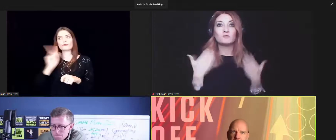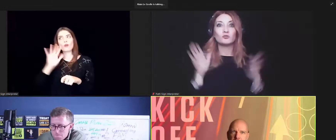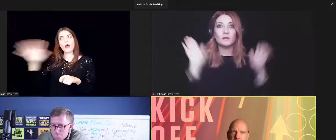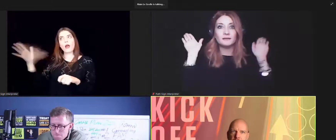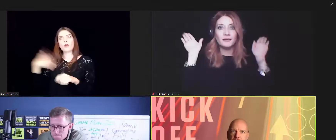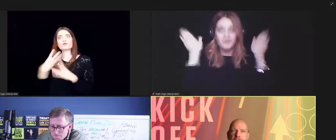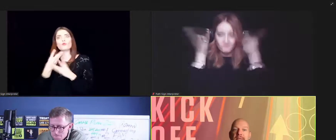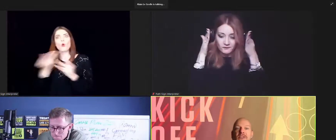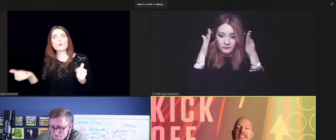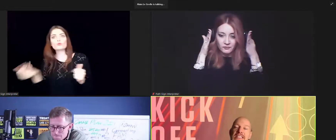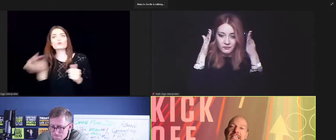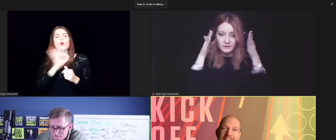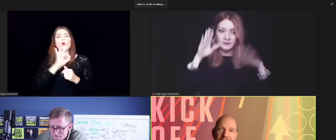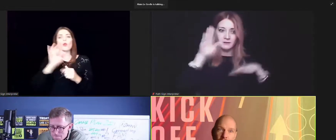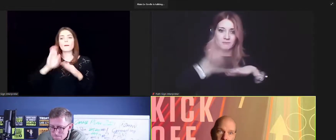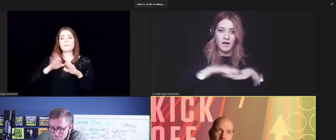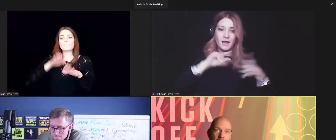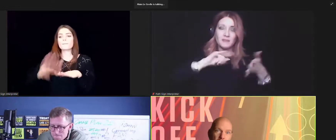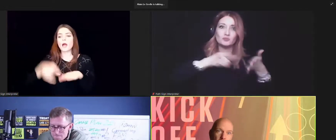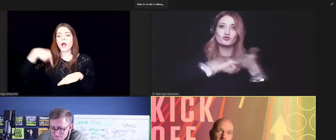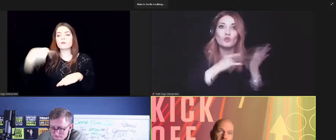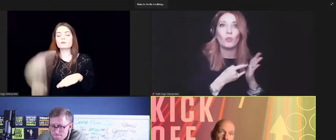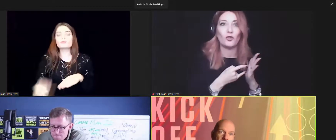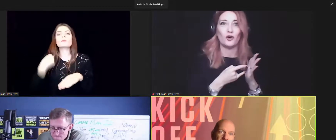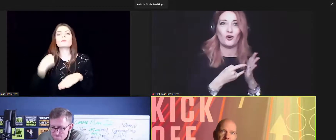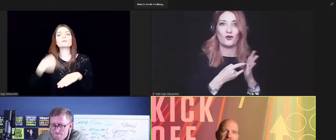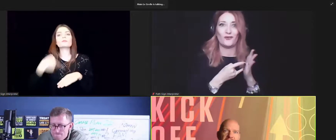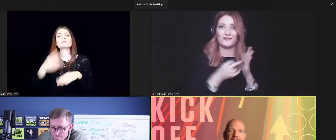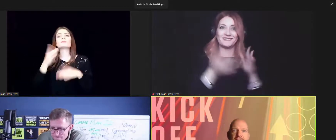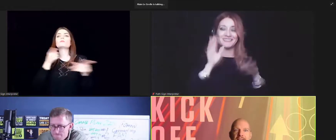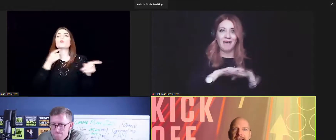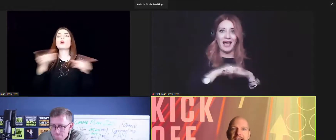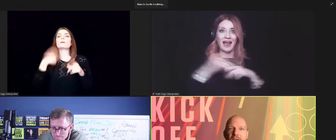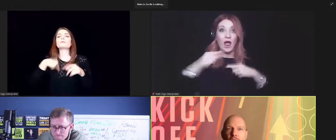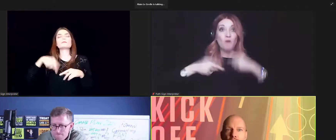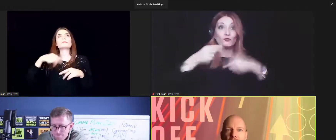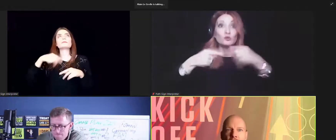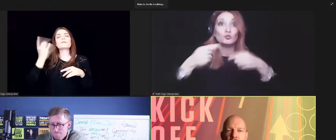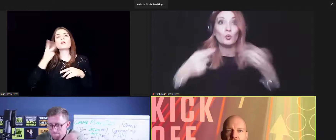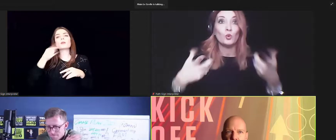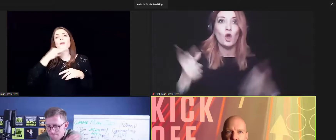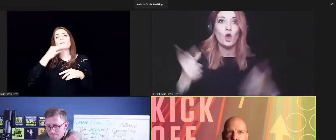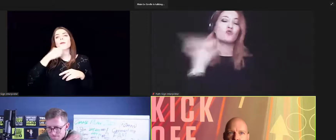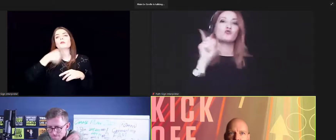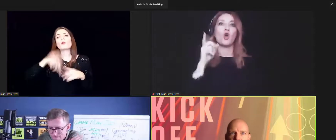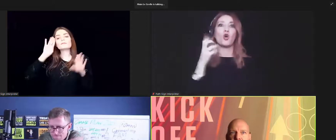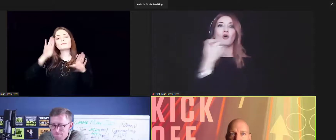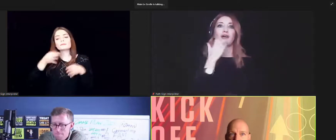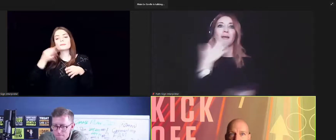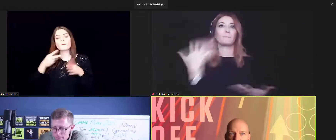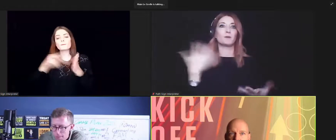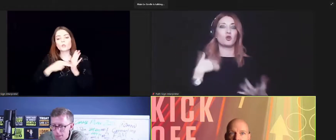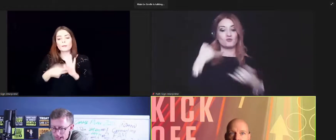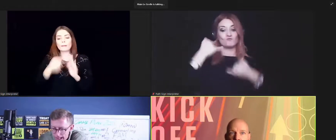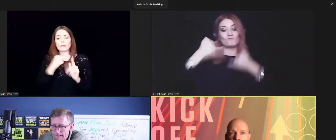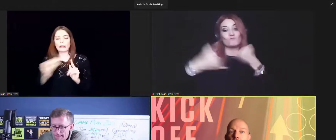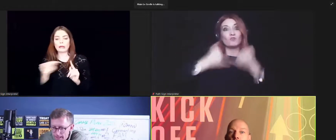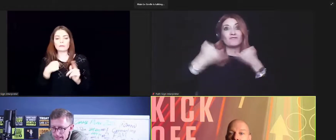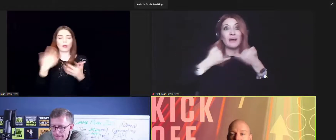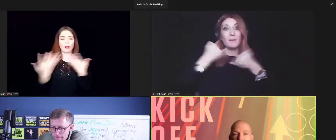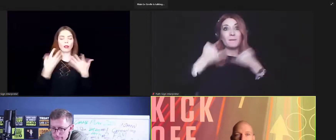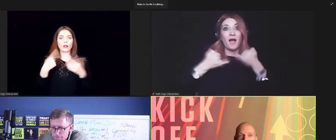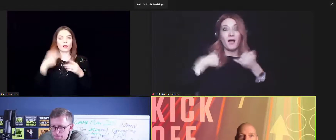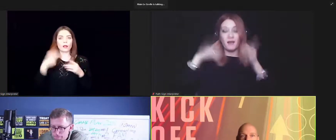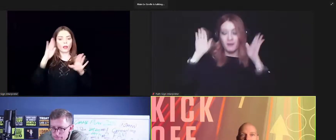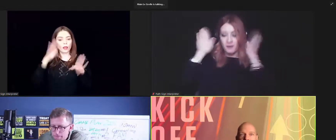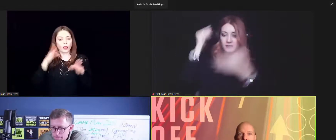problem? Because it's easier to focusing on that than on to focus the solution. Because you know what? You are